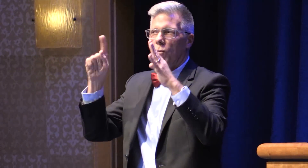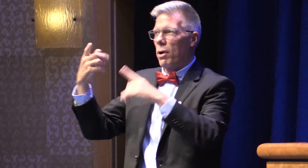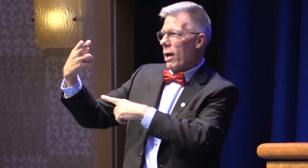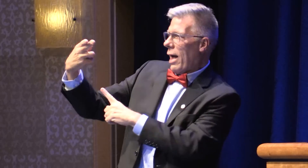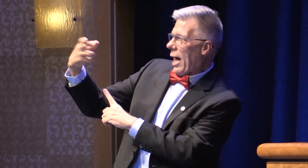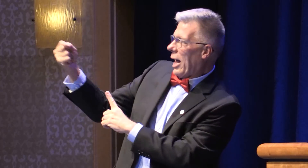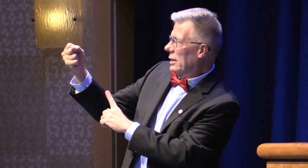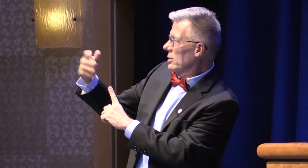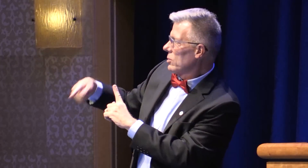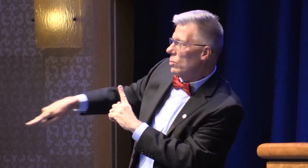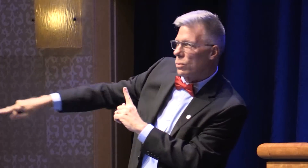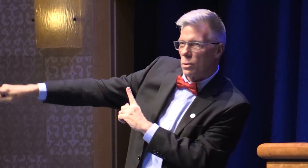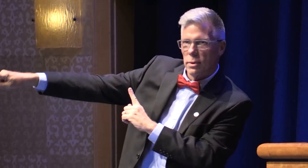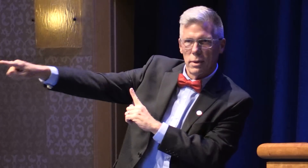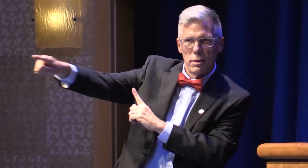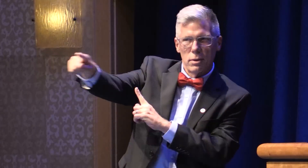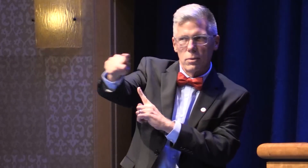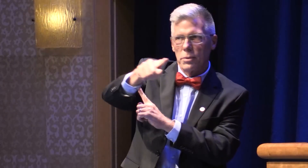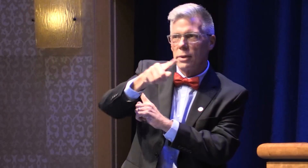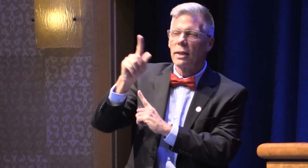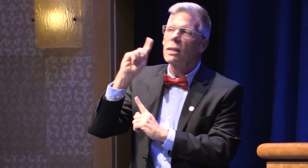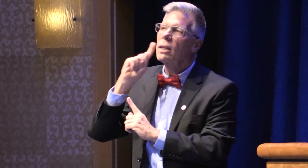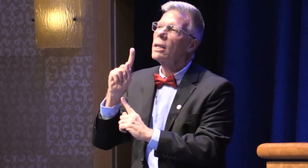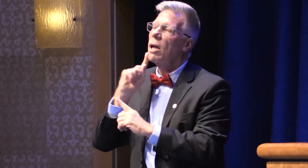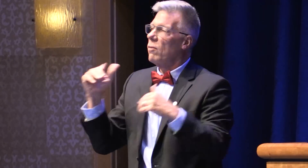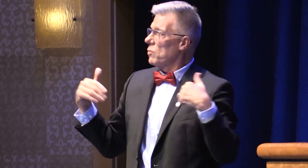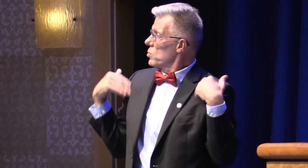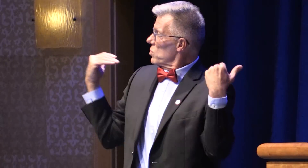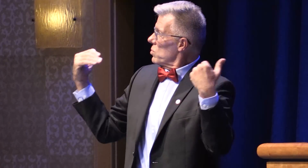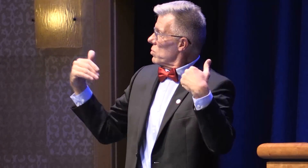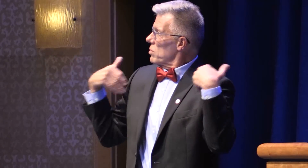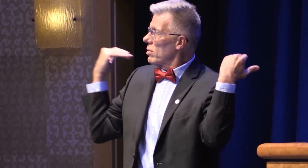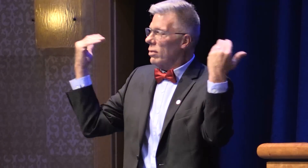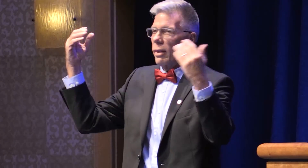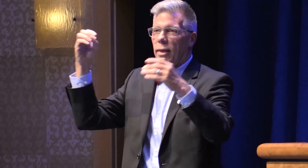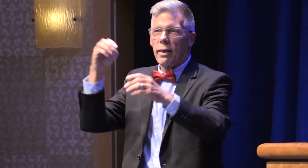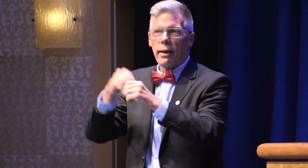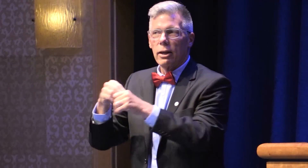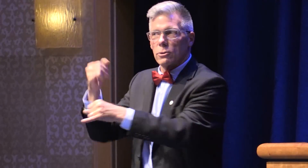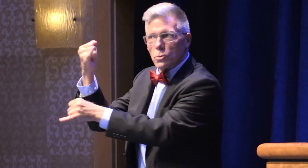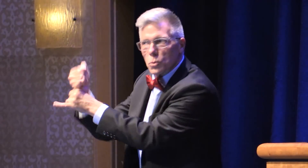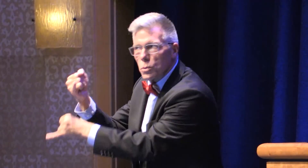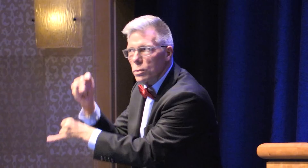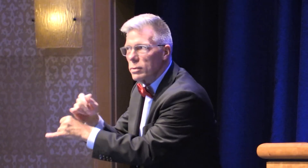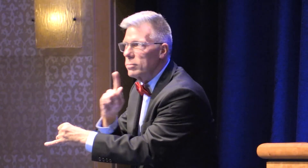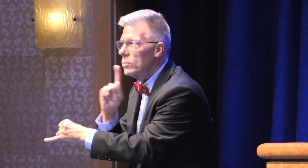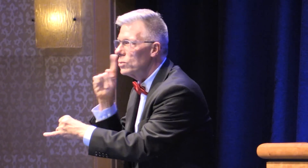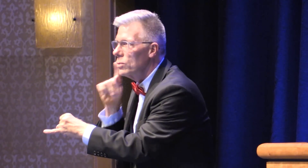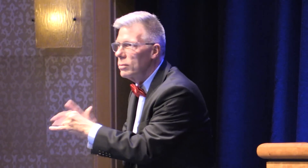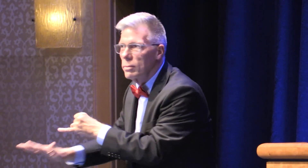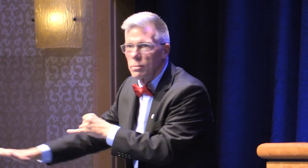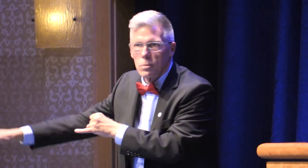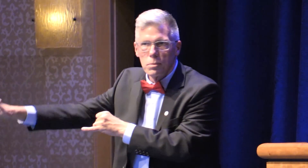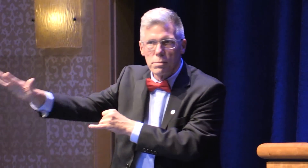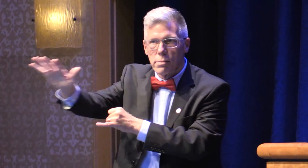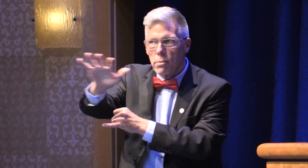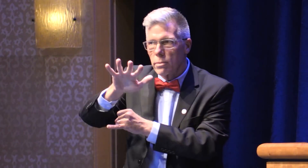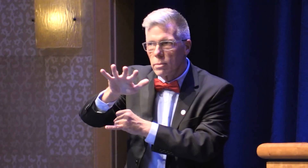to students for innovation. These are for high school students, for deaf youth that go to deaf